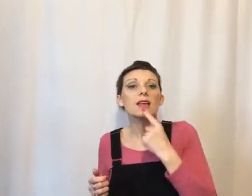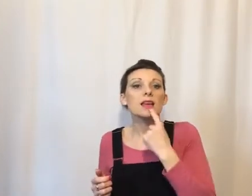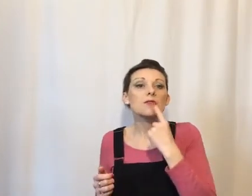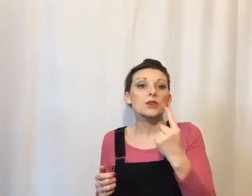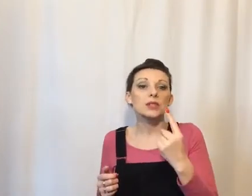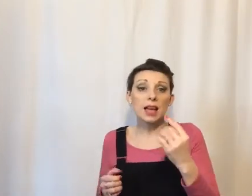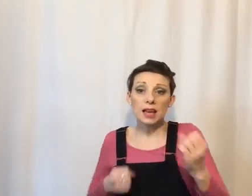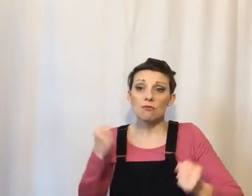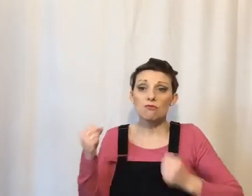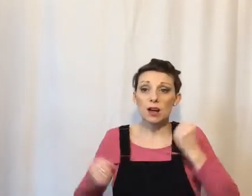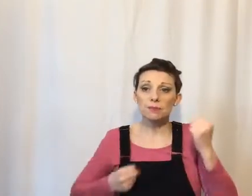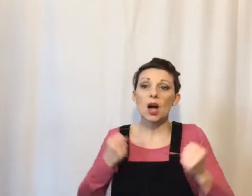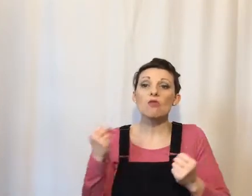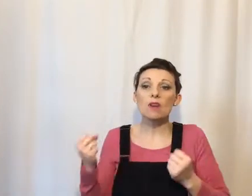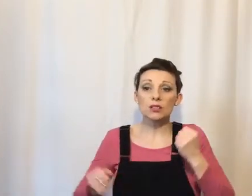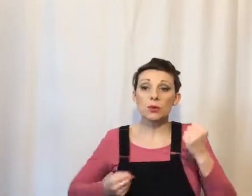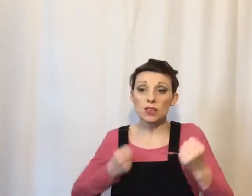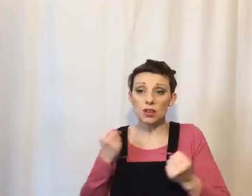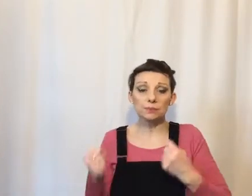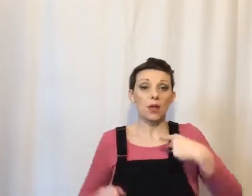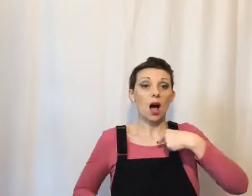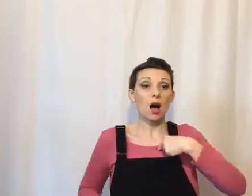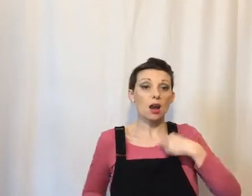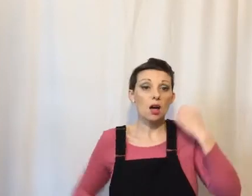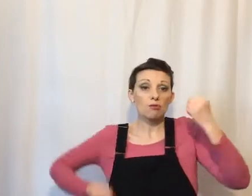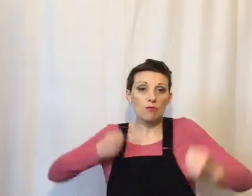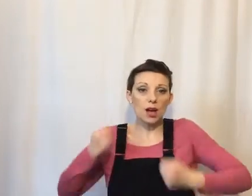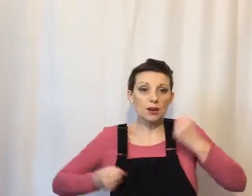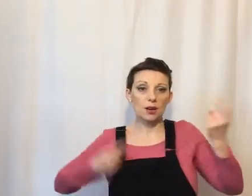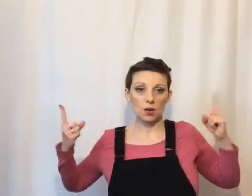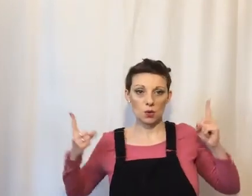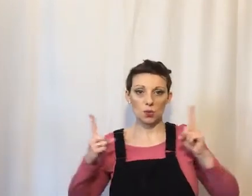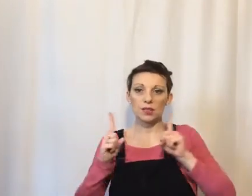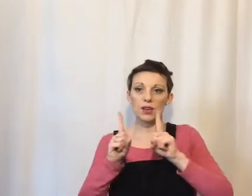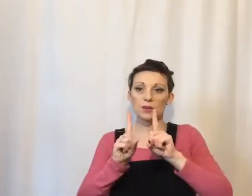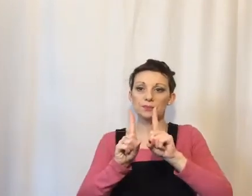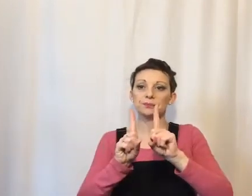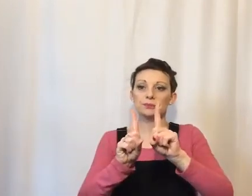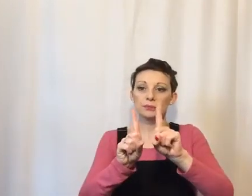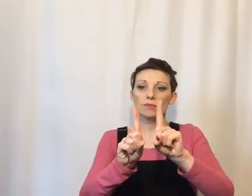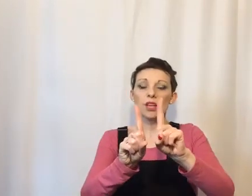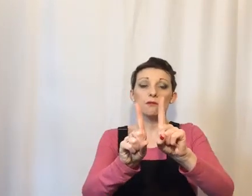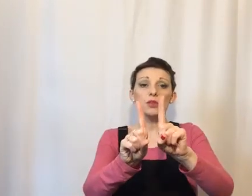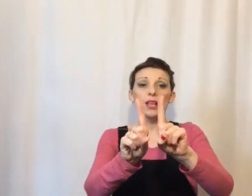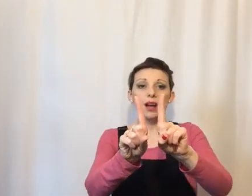If you say run, I'll run with you. I'll run with you. If you say